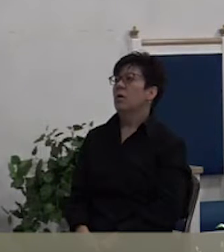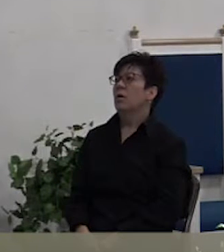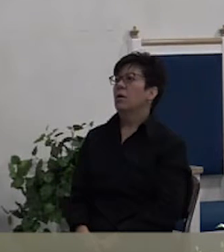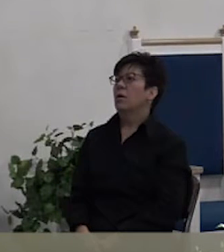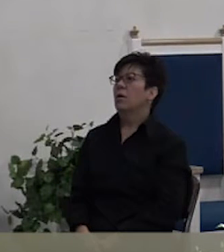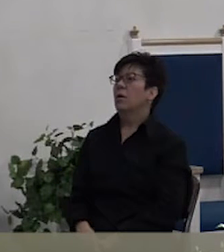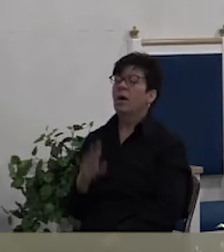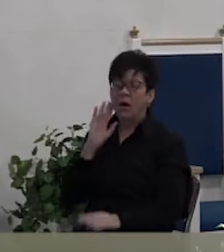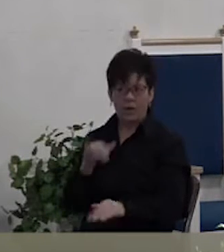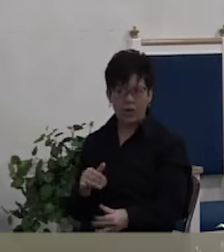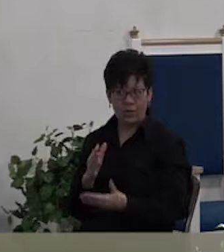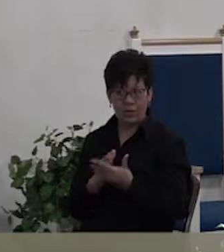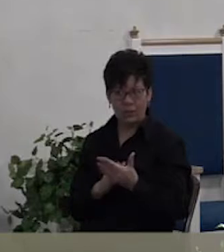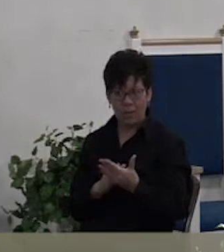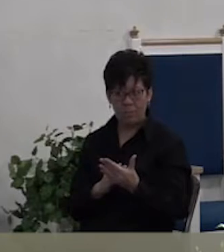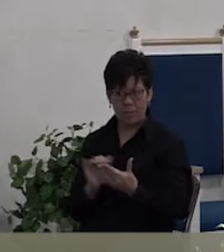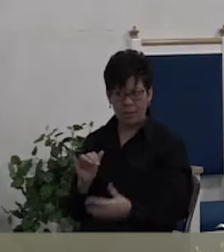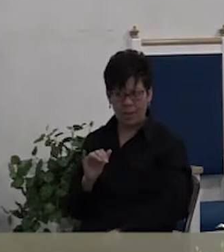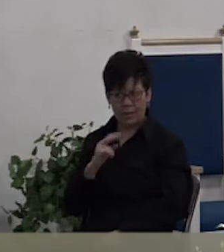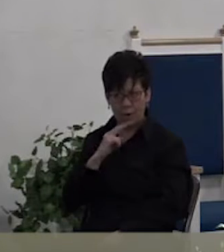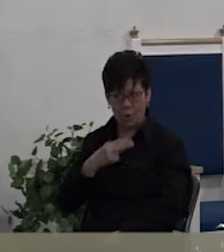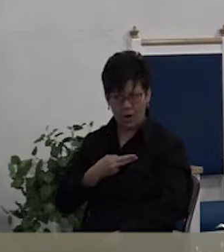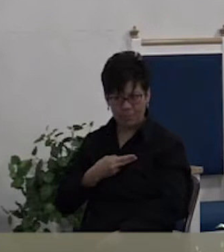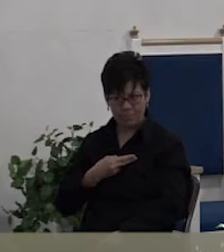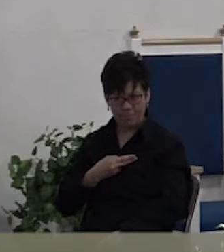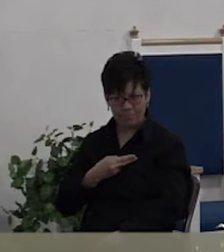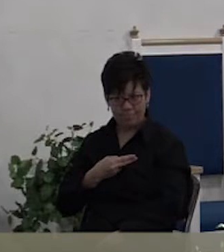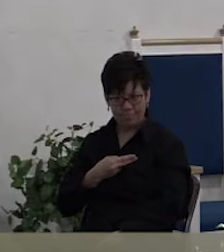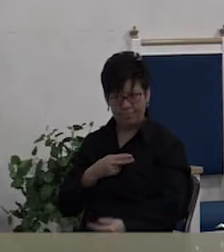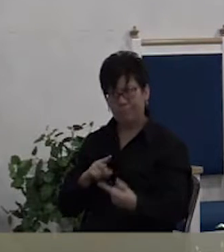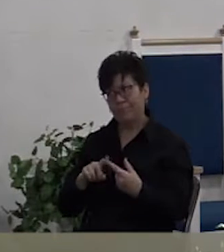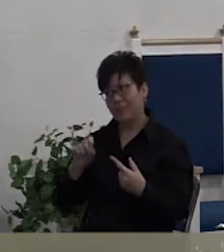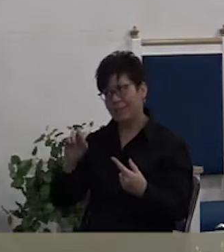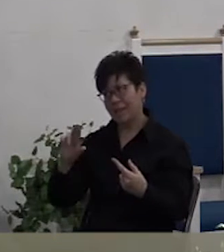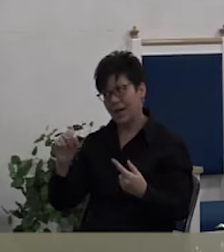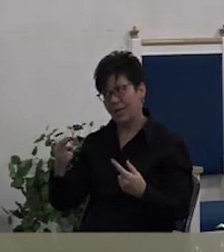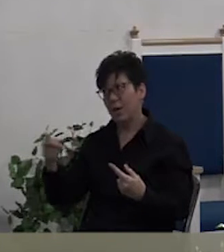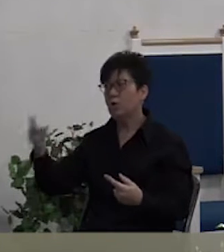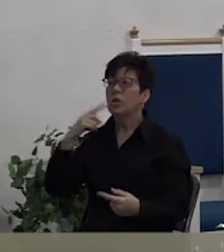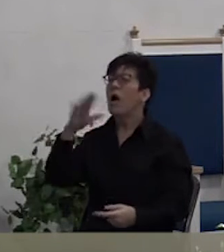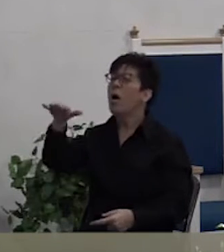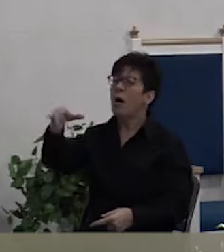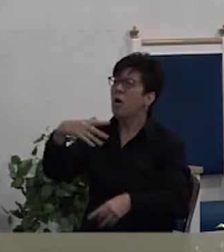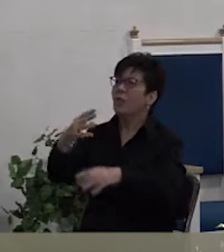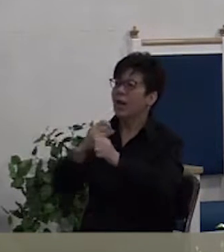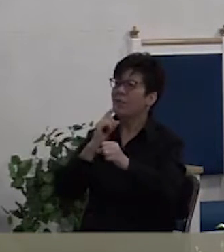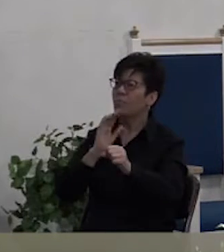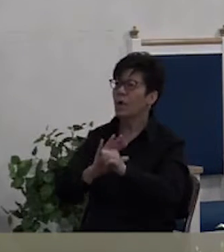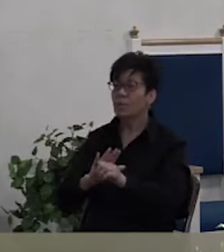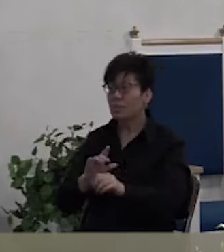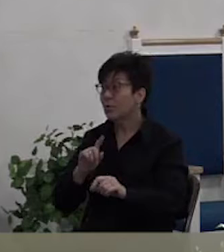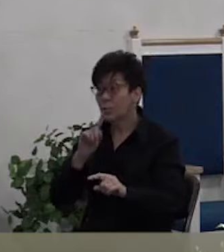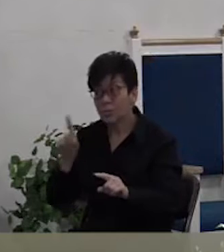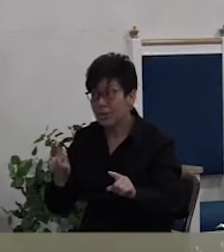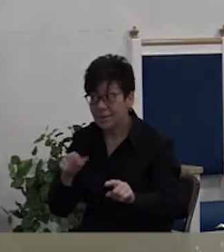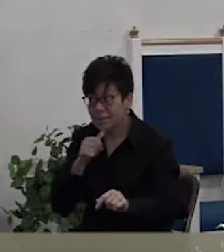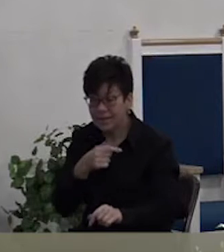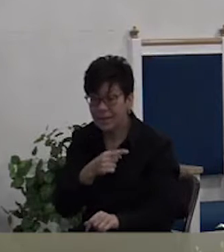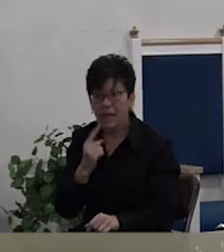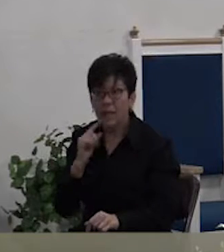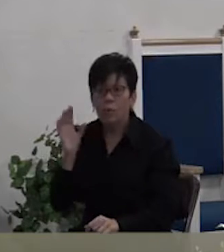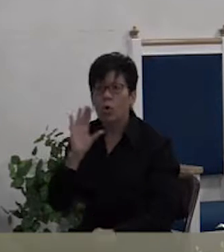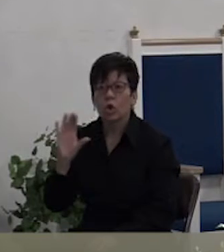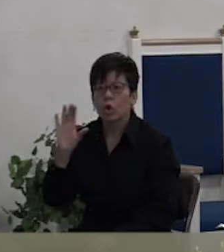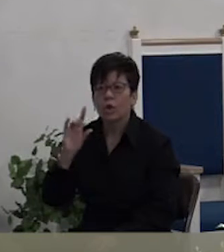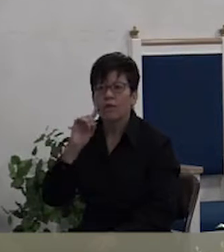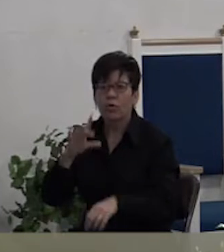I know there are some in there like Noah, Sarah. You might say, well, they received the promise, but they didn't, because they weren't looking